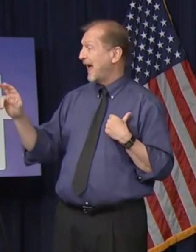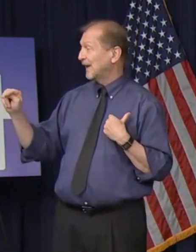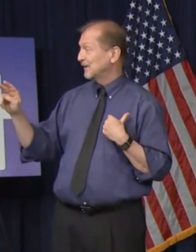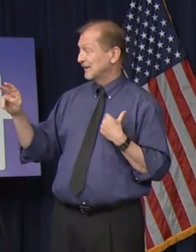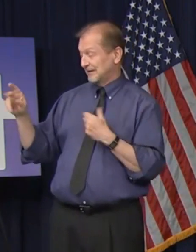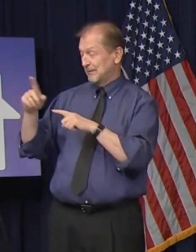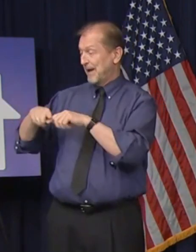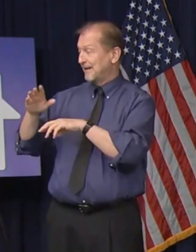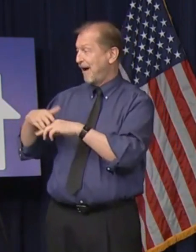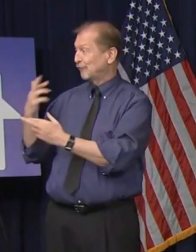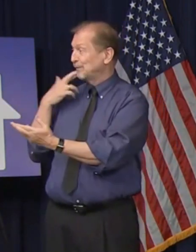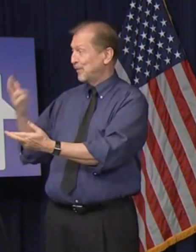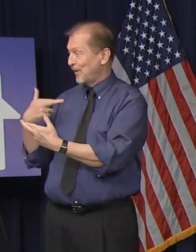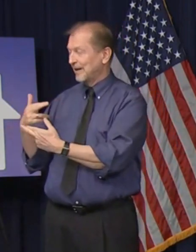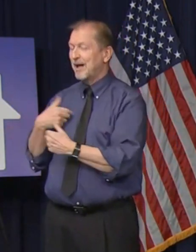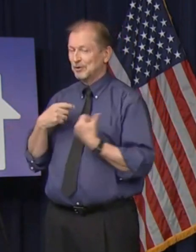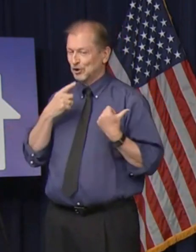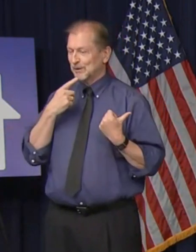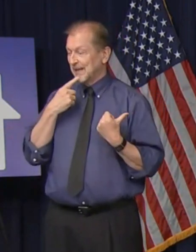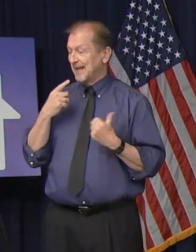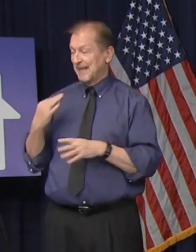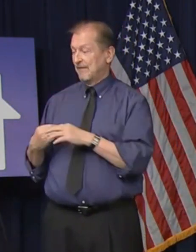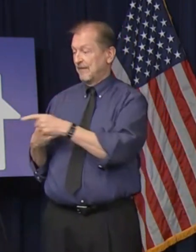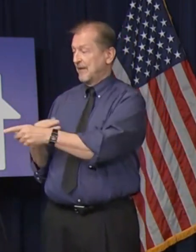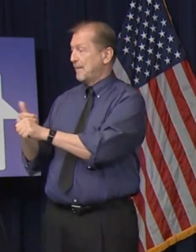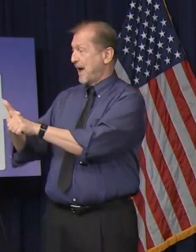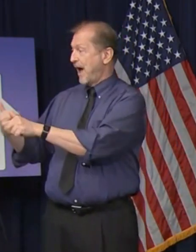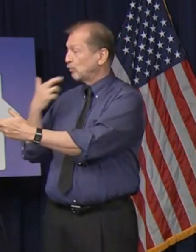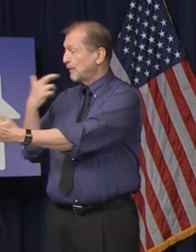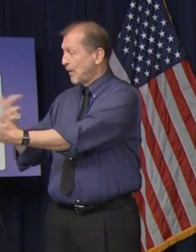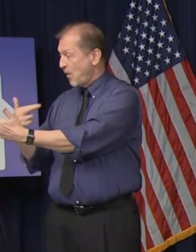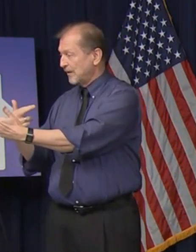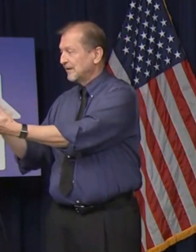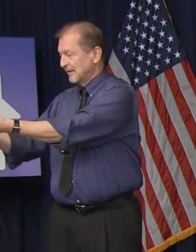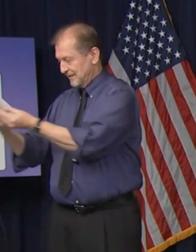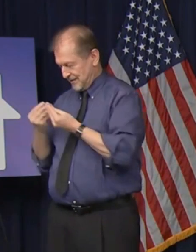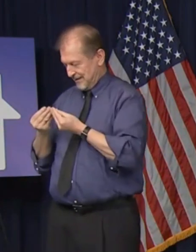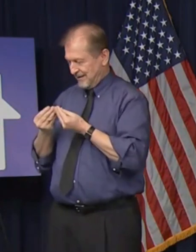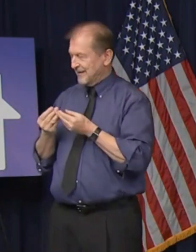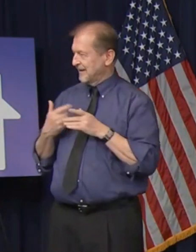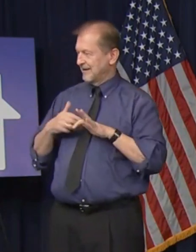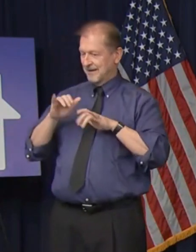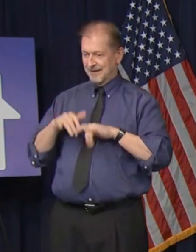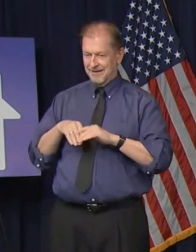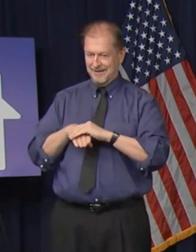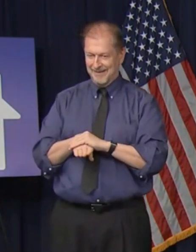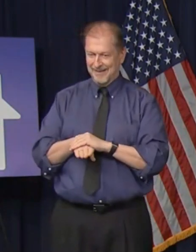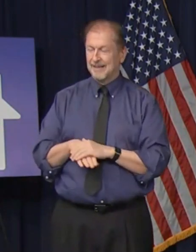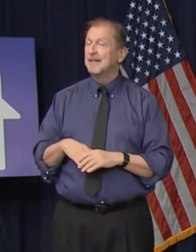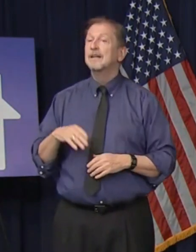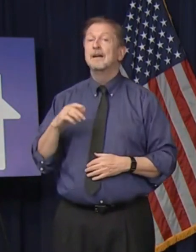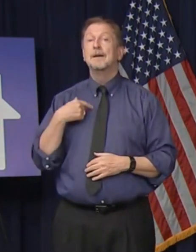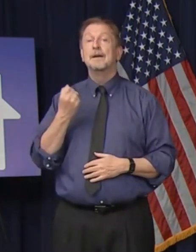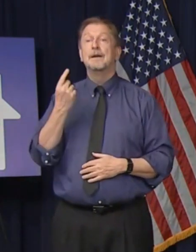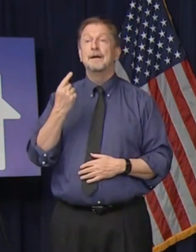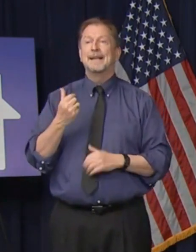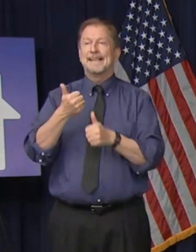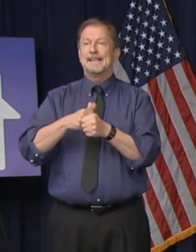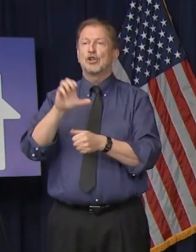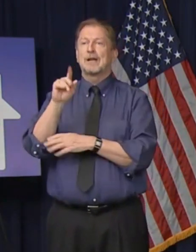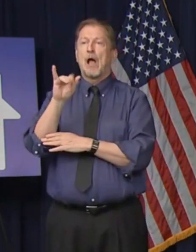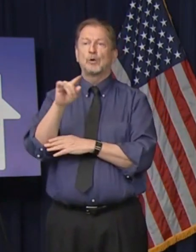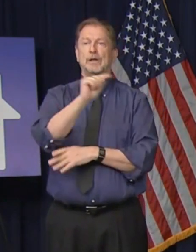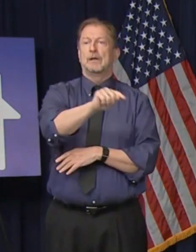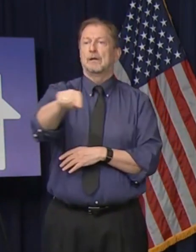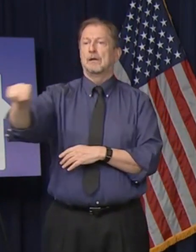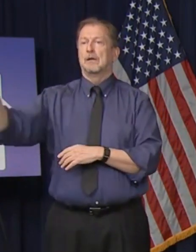sure that's what Dr. Zika will say, that we get reports from the county departments of public